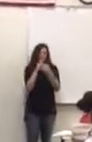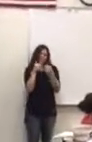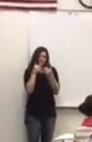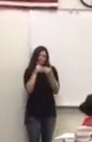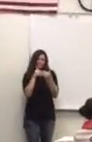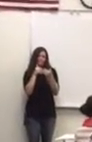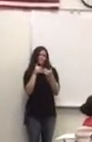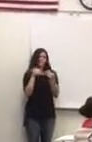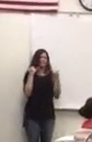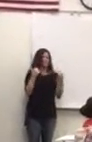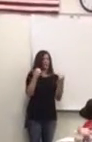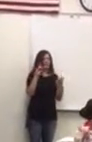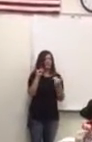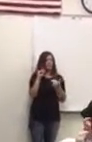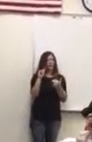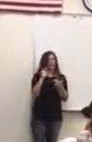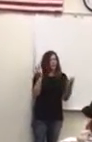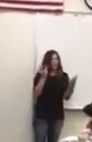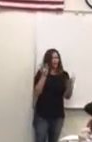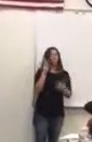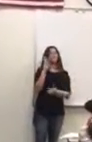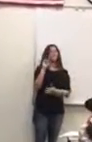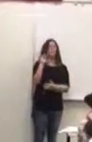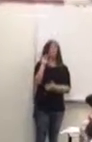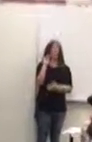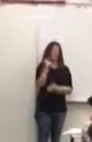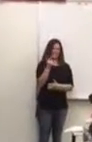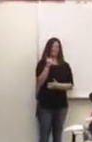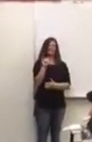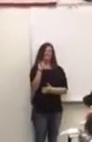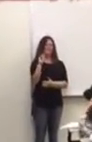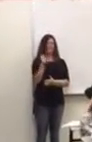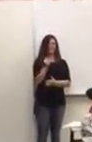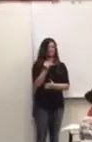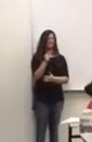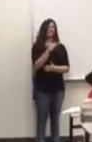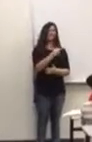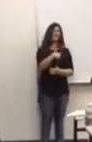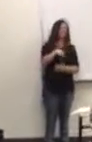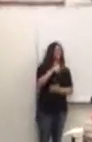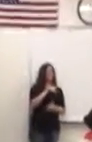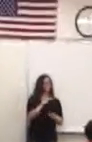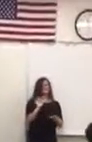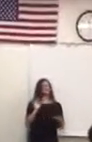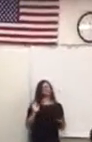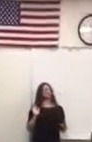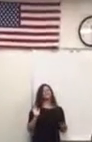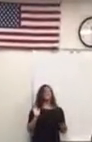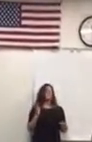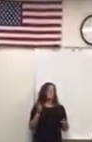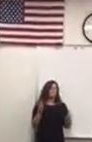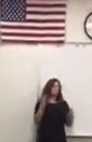Wingdings. Now, and you're all making that sound because for those of you that don't know, what is the Wingdings